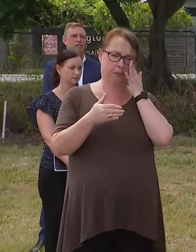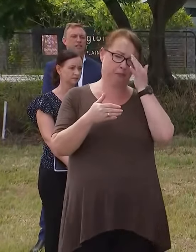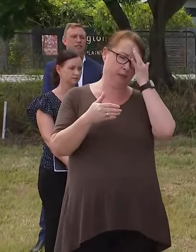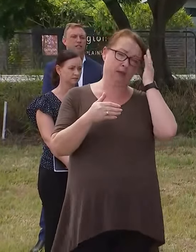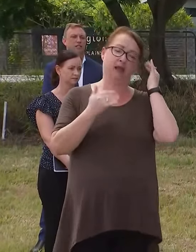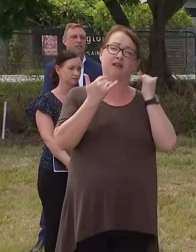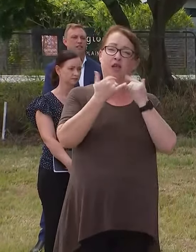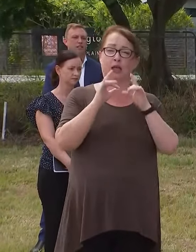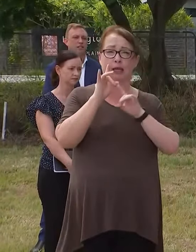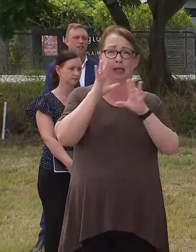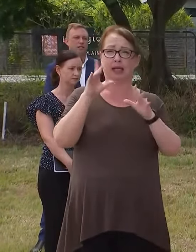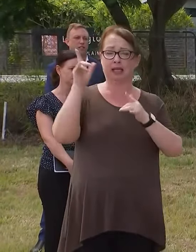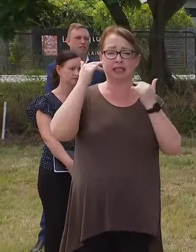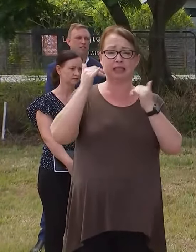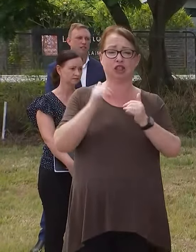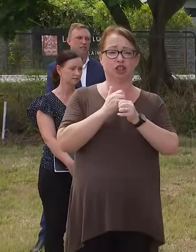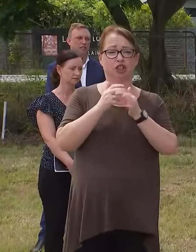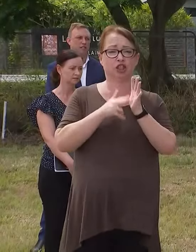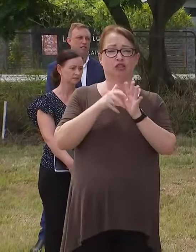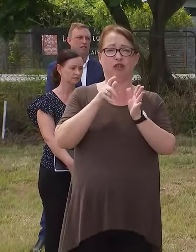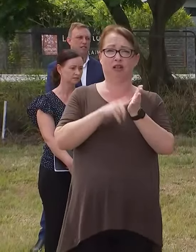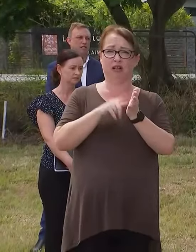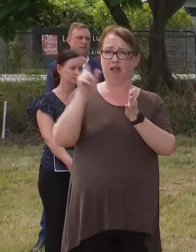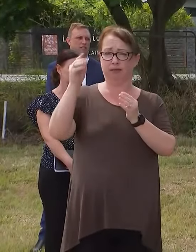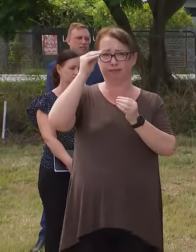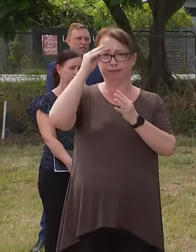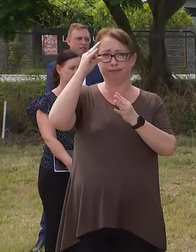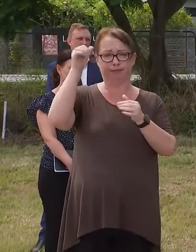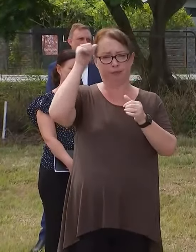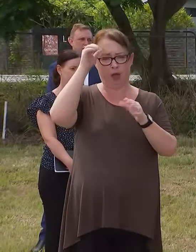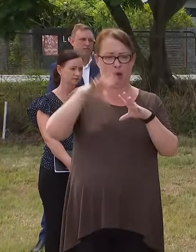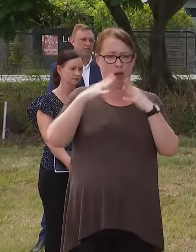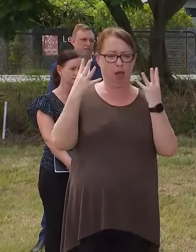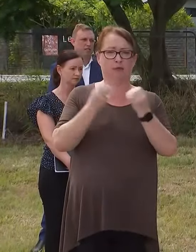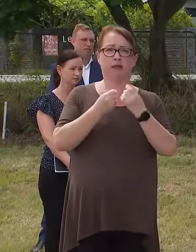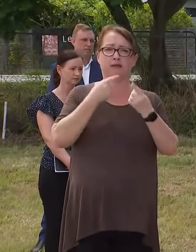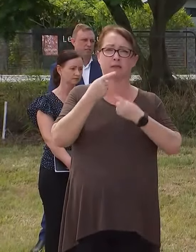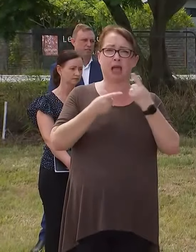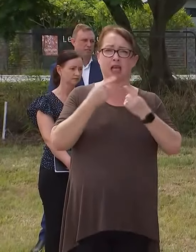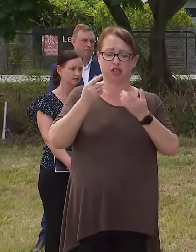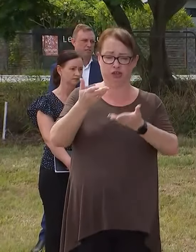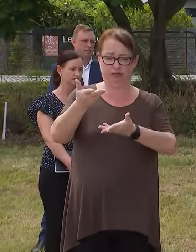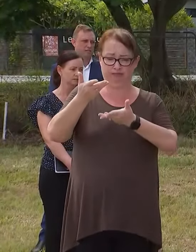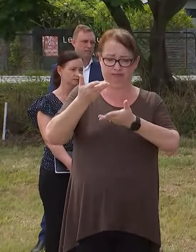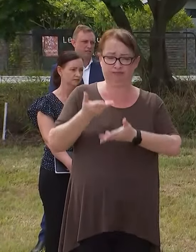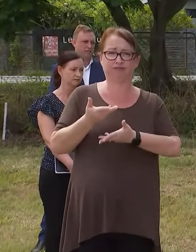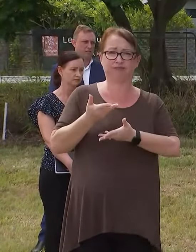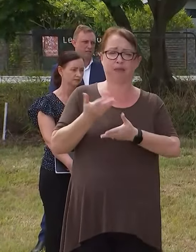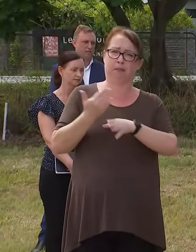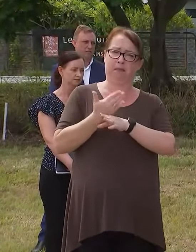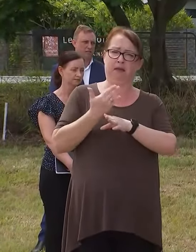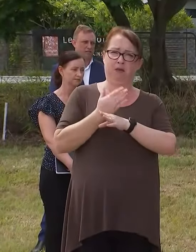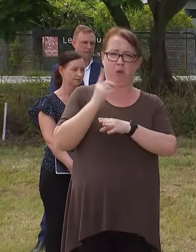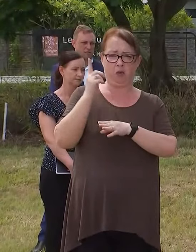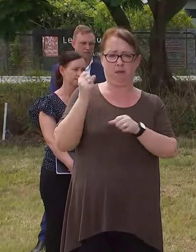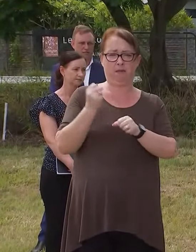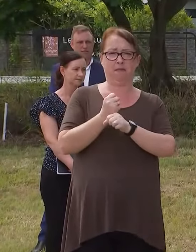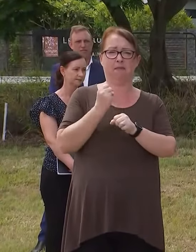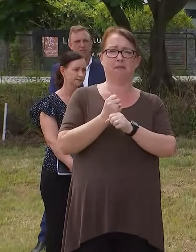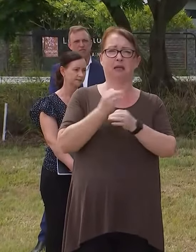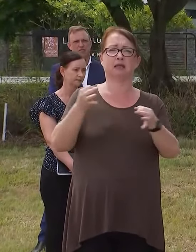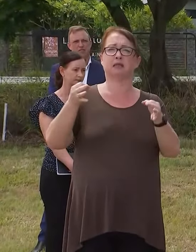General had all of the information, the necessary information, before him before making the